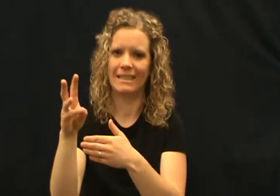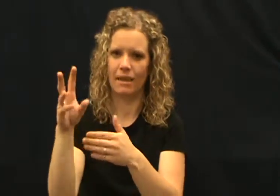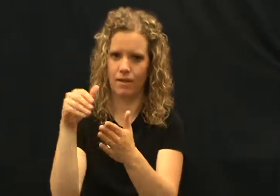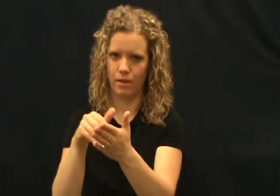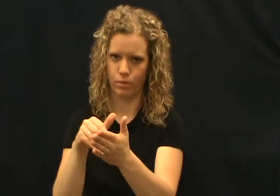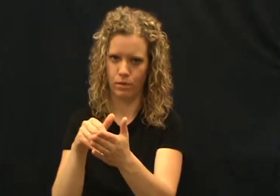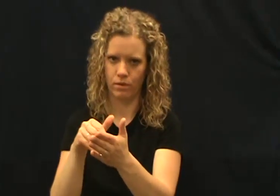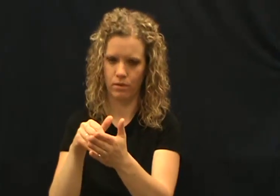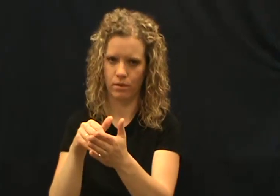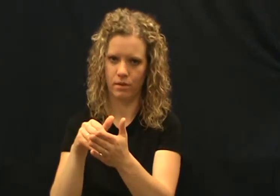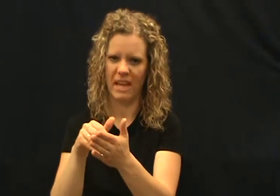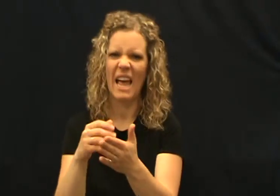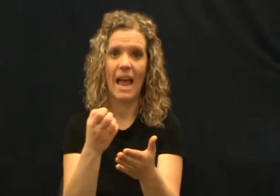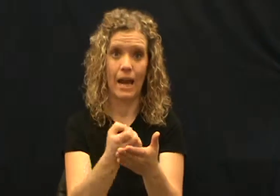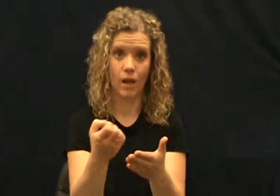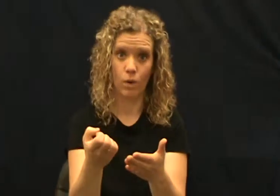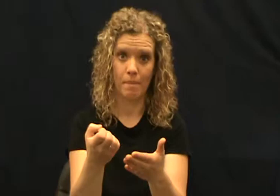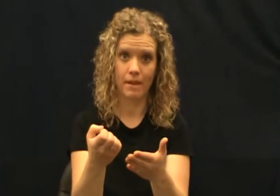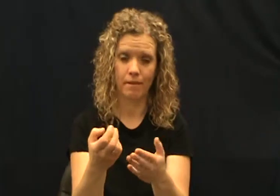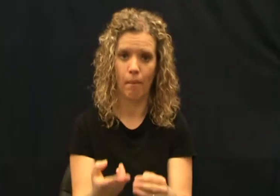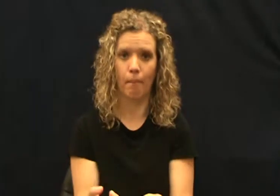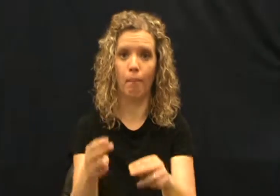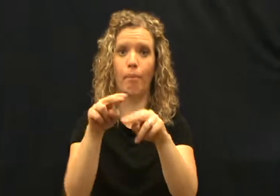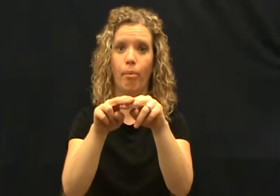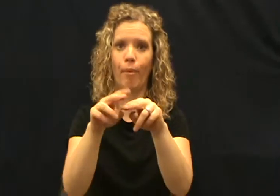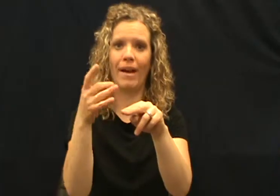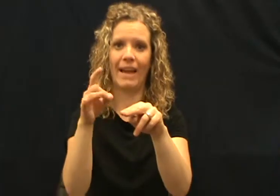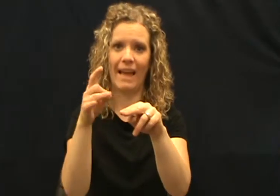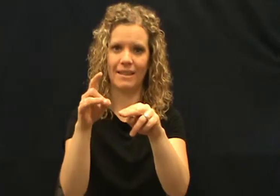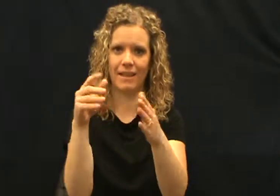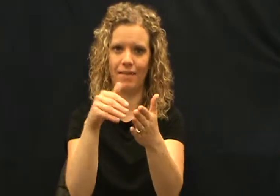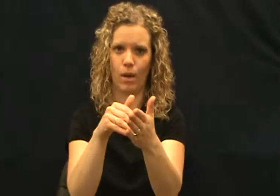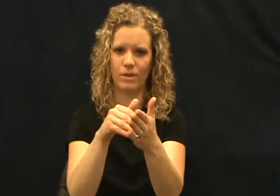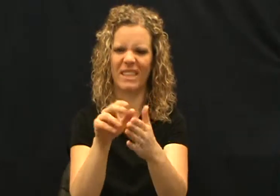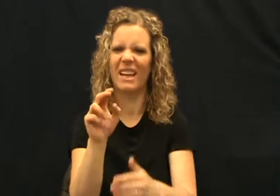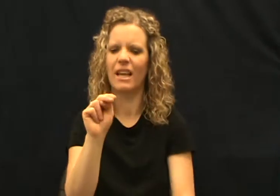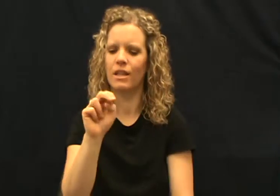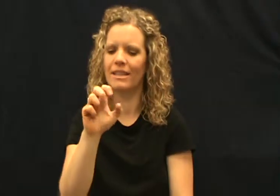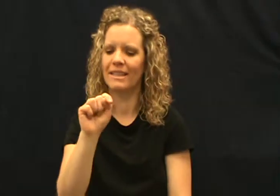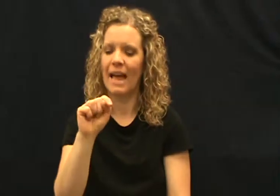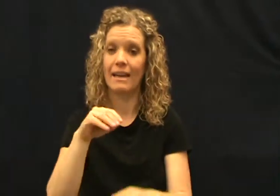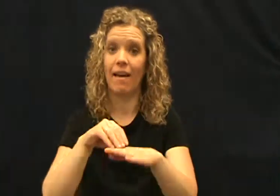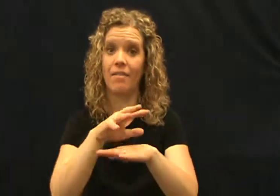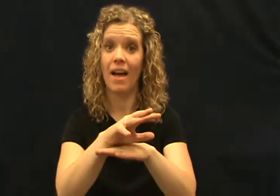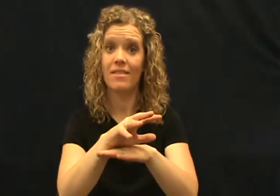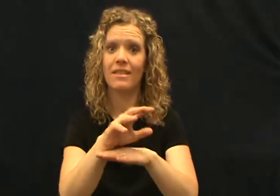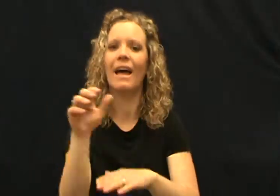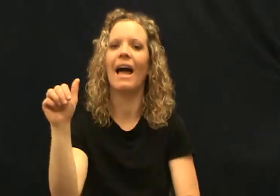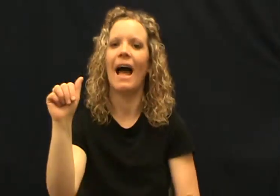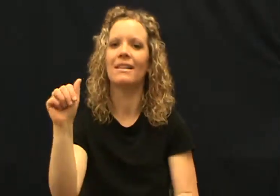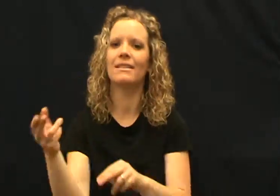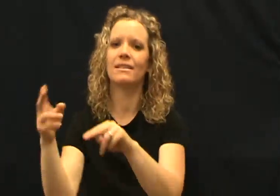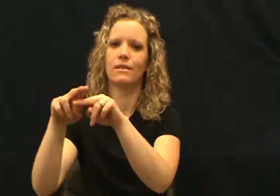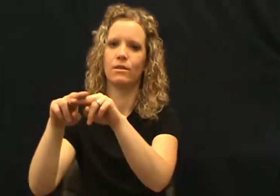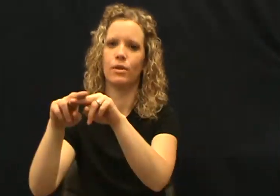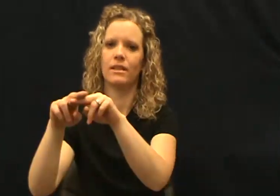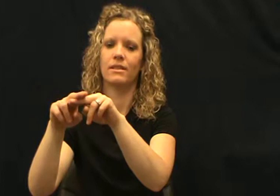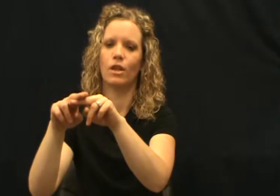increase in equipment by $18,000. So the net effect is that assets increased by a total of $2,000